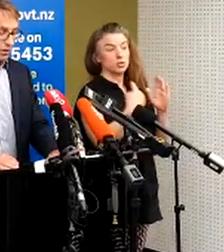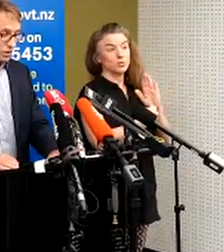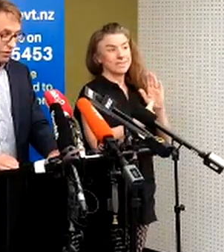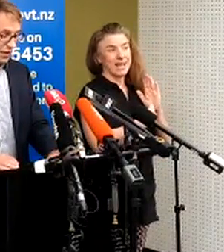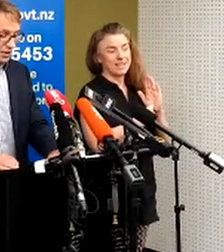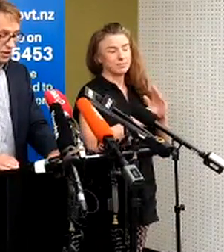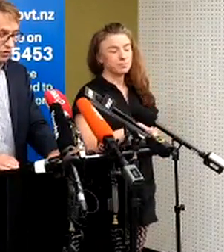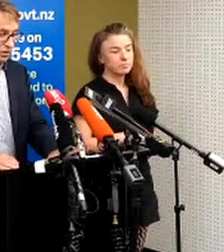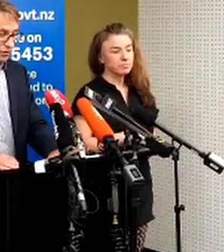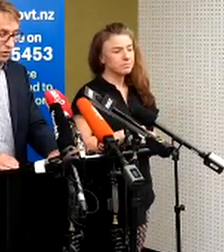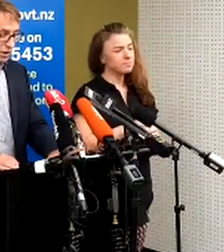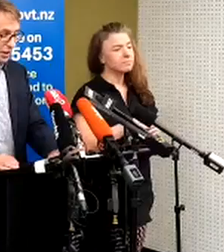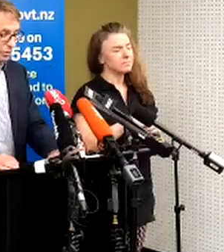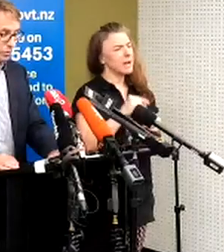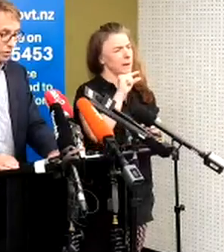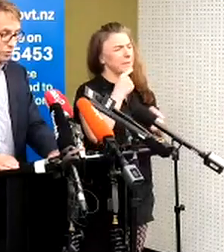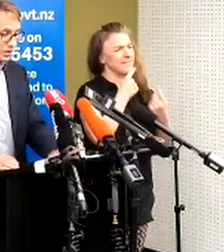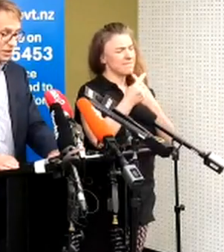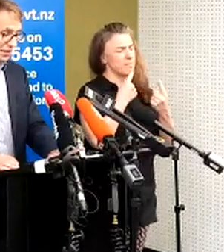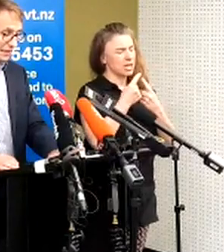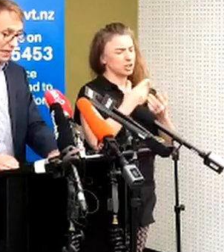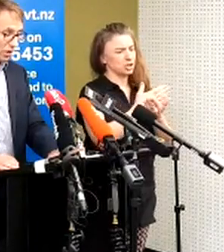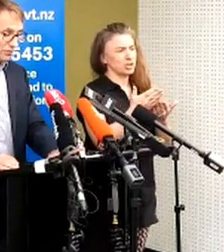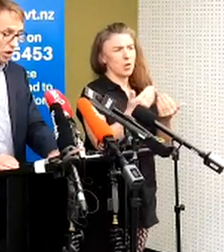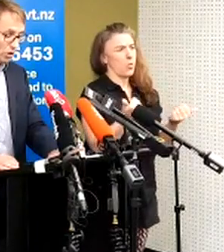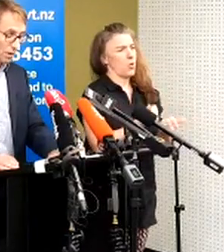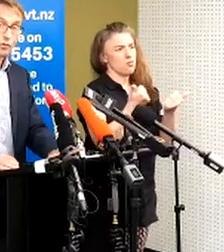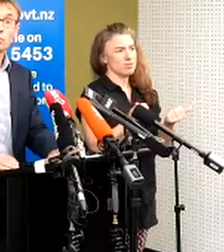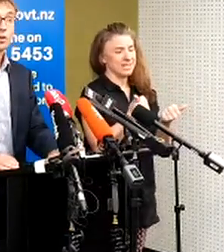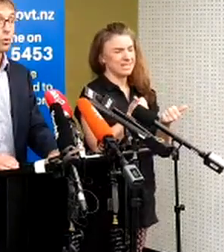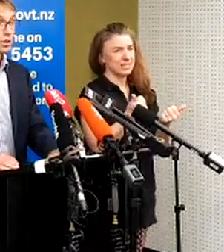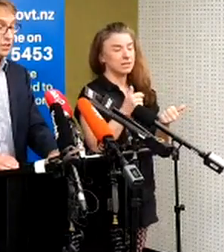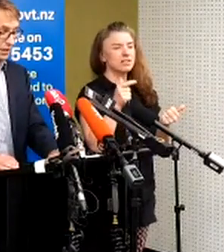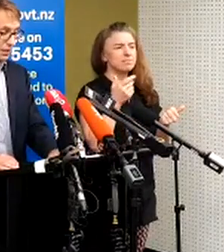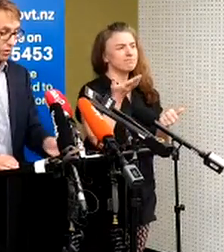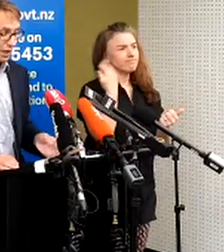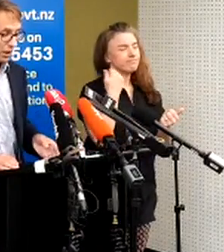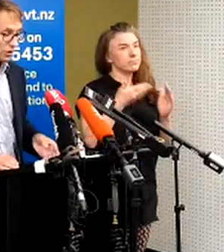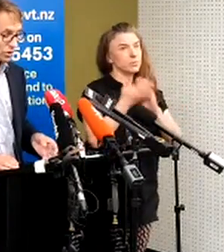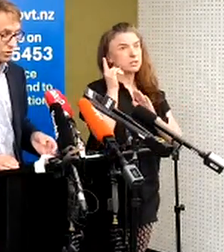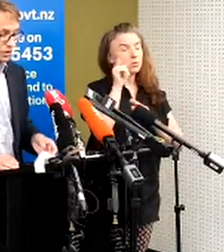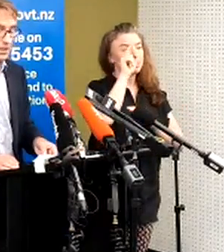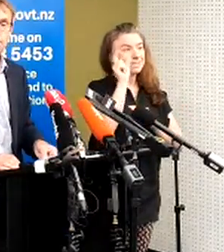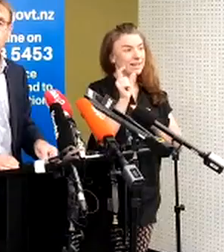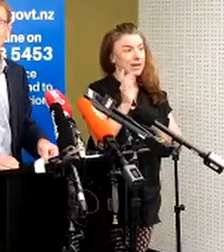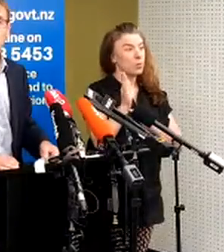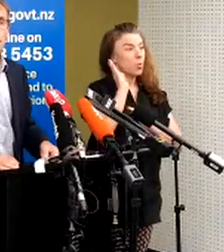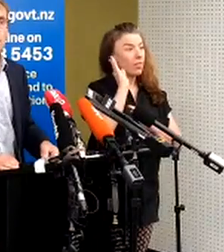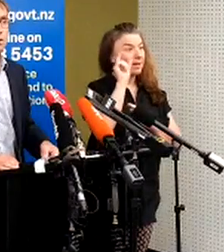Immediate details of the case history of the Auckland couple who recently arrived home from northern Italy were outlined on